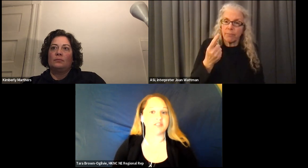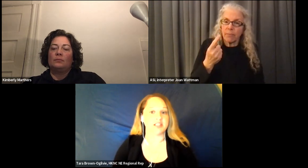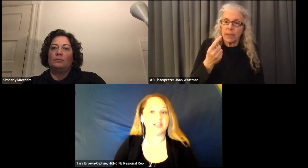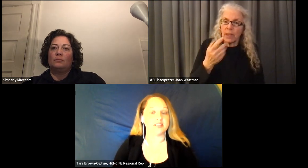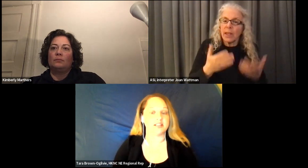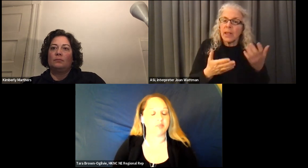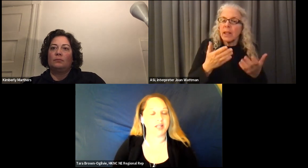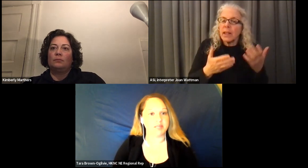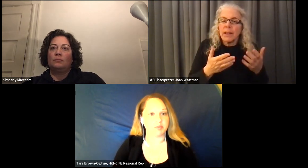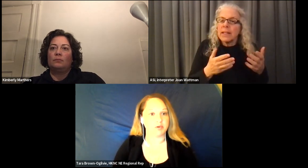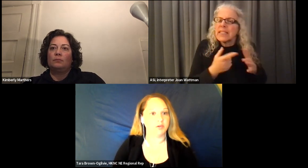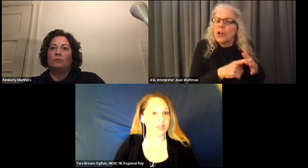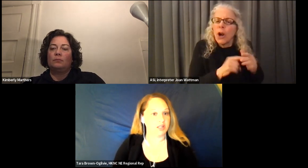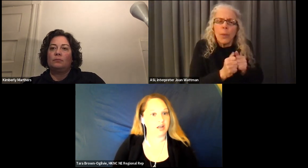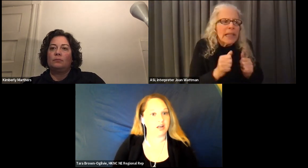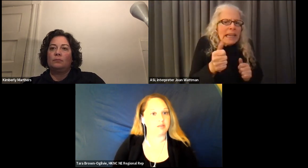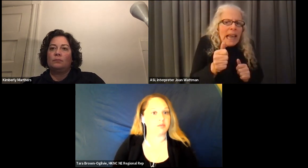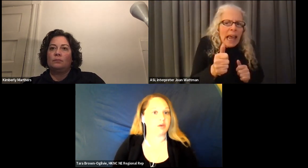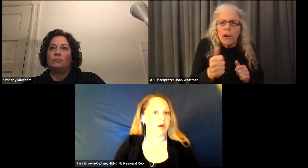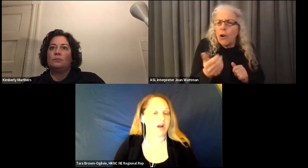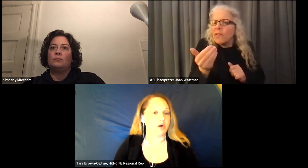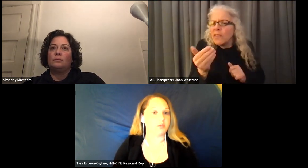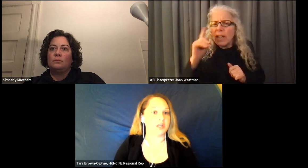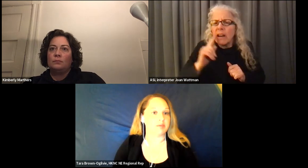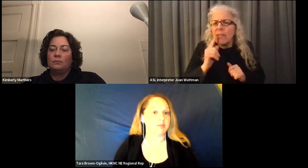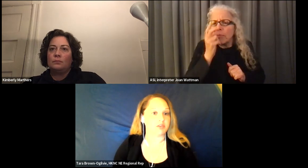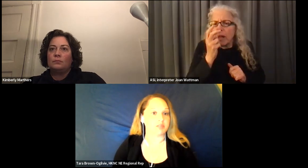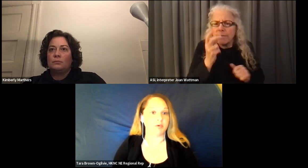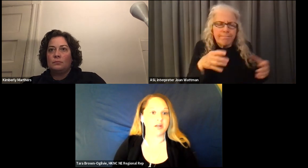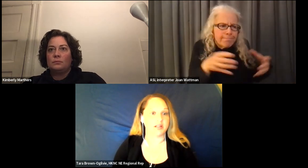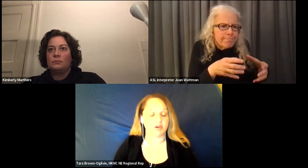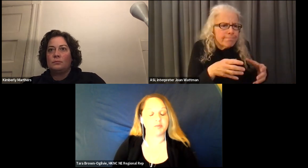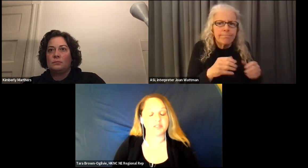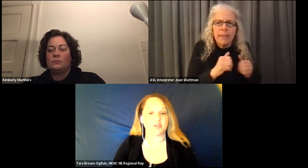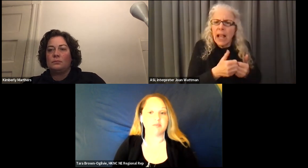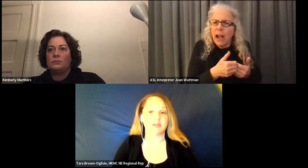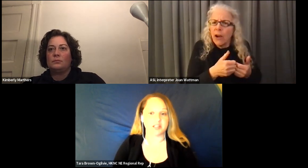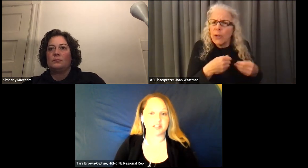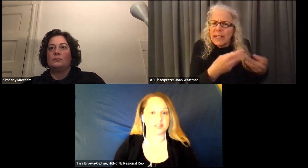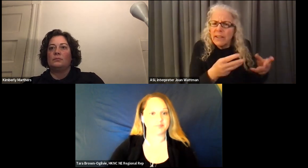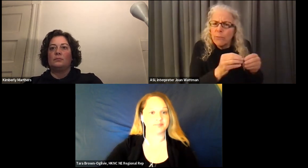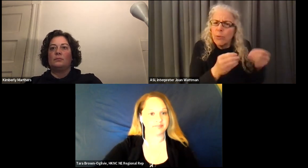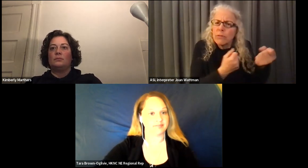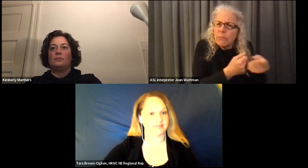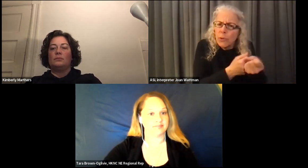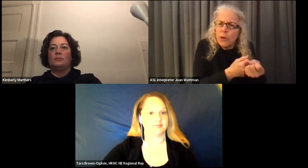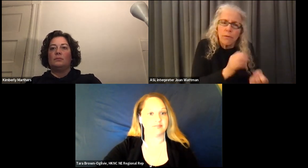10 to 15 deafblind people about how they could be better supported in their homes and their